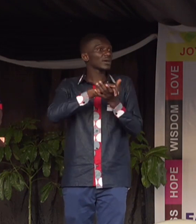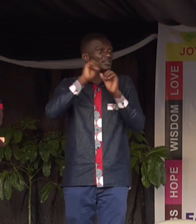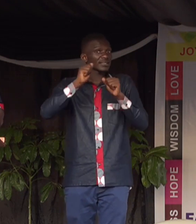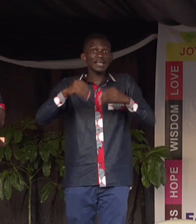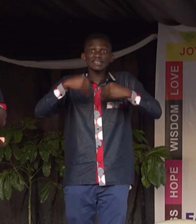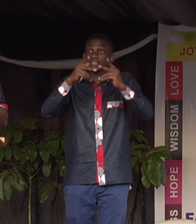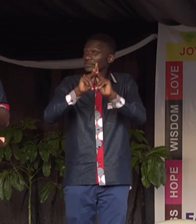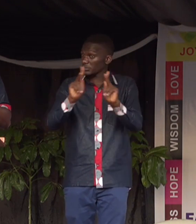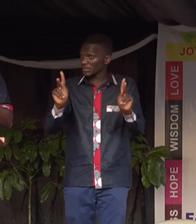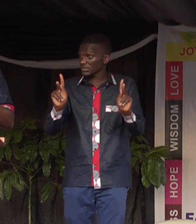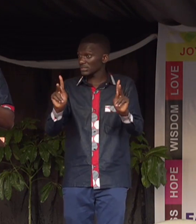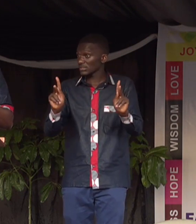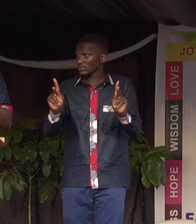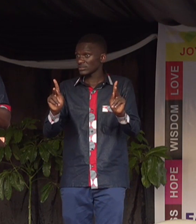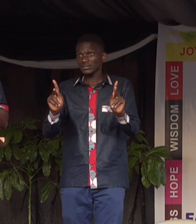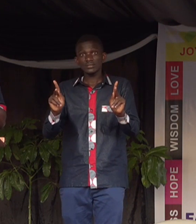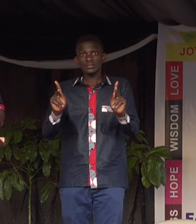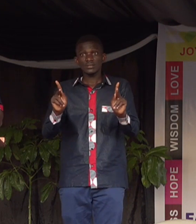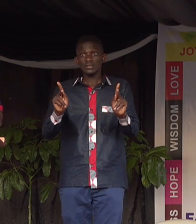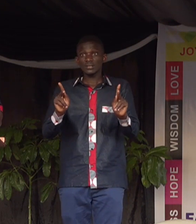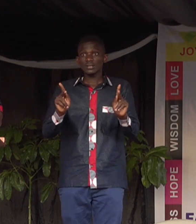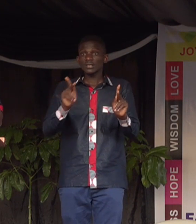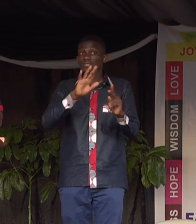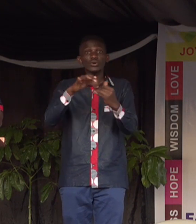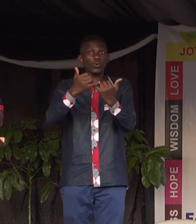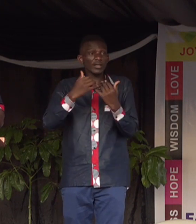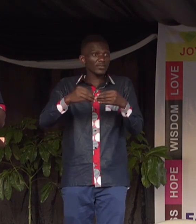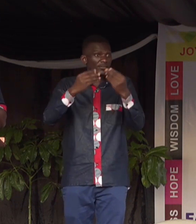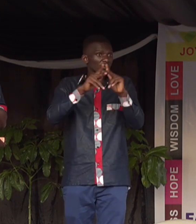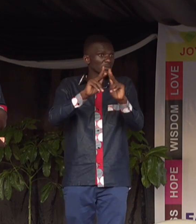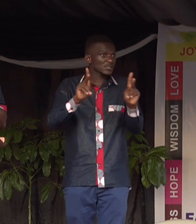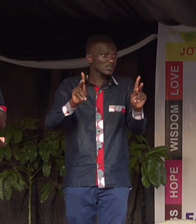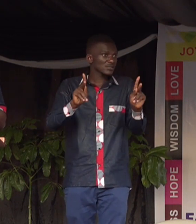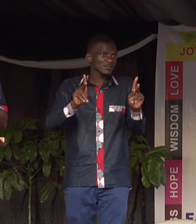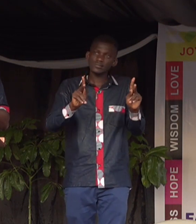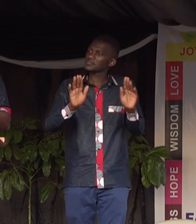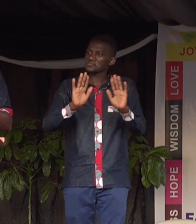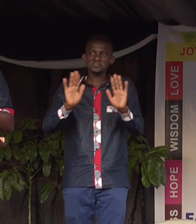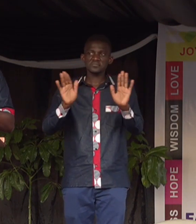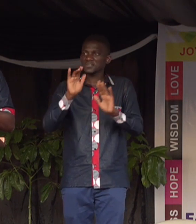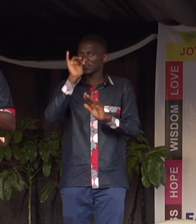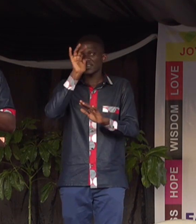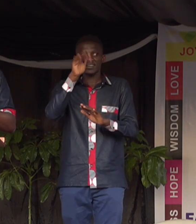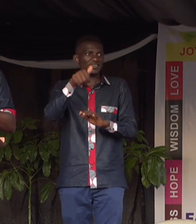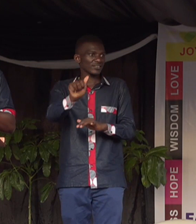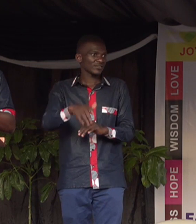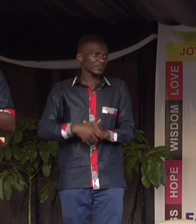If you think it's your husband to give you peace, that's your wife to give you peace, olimba, you're